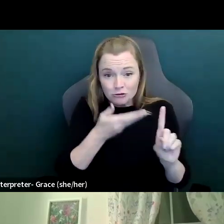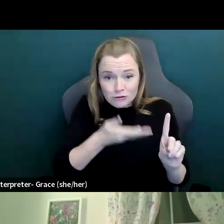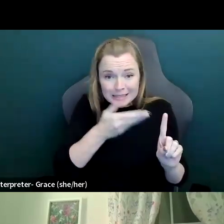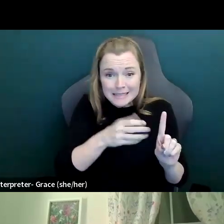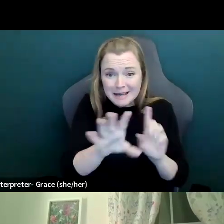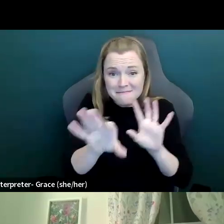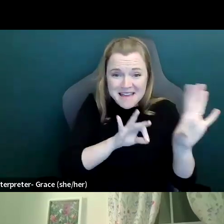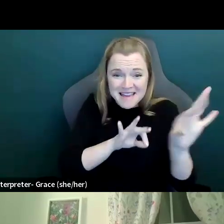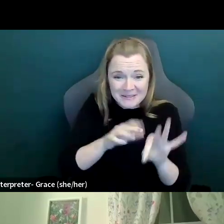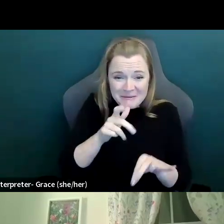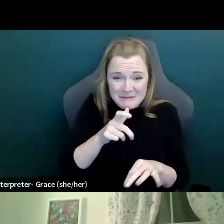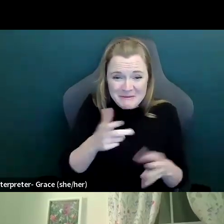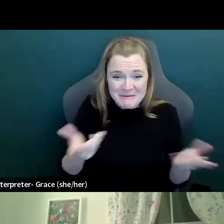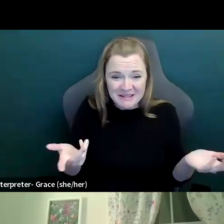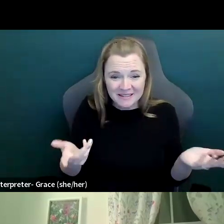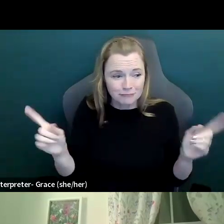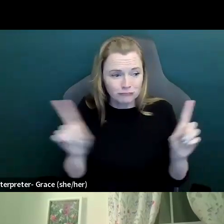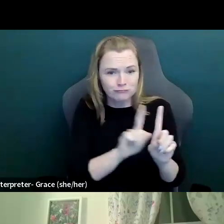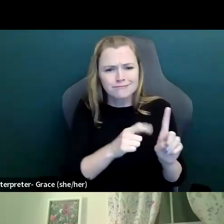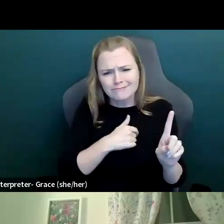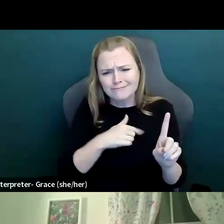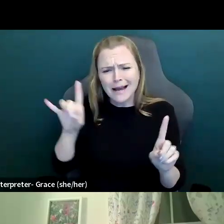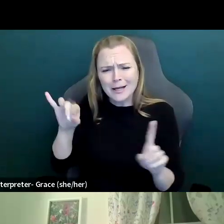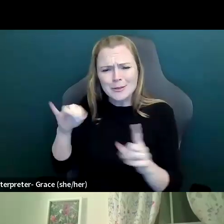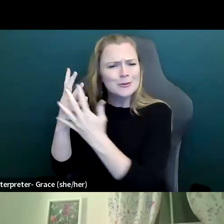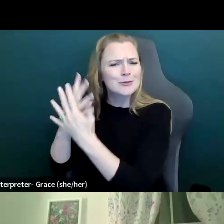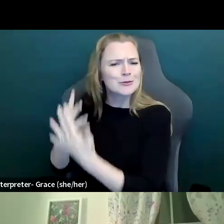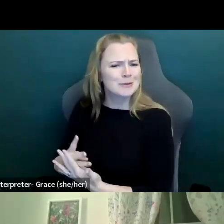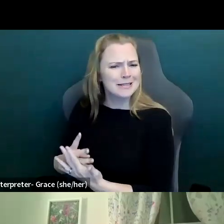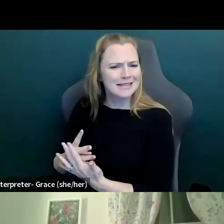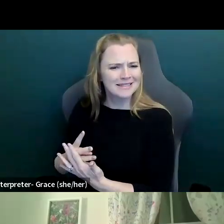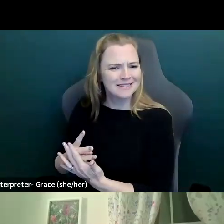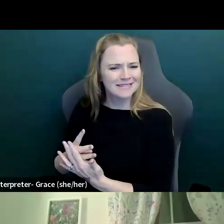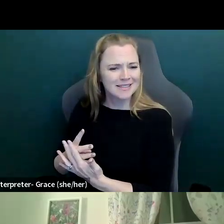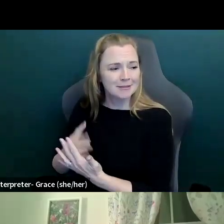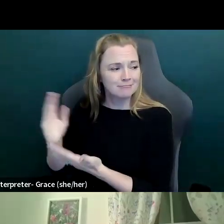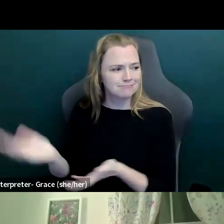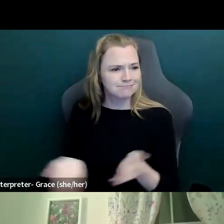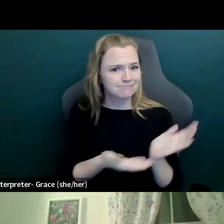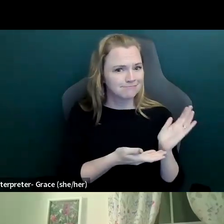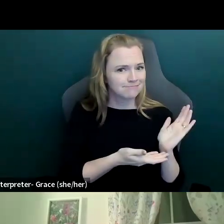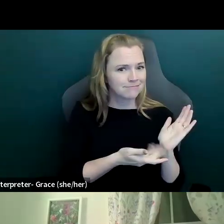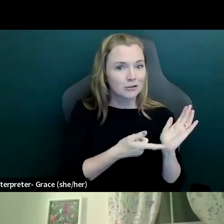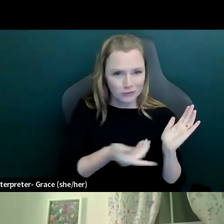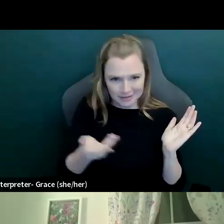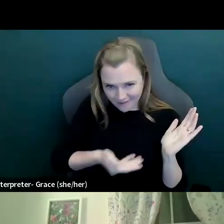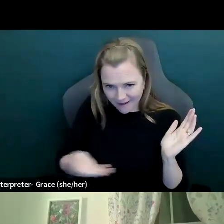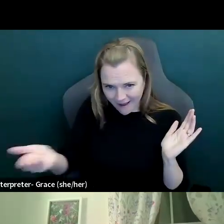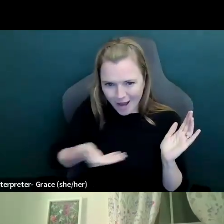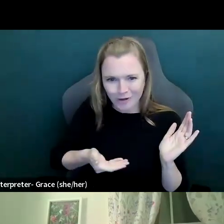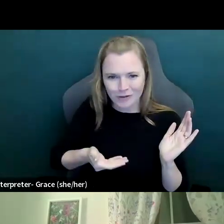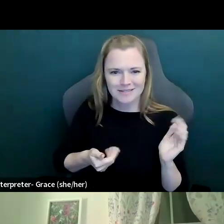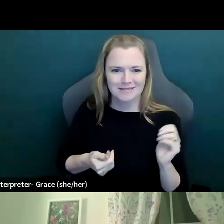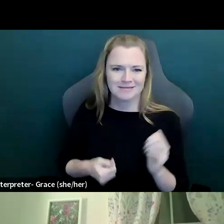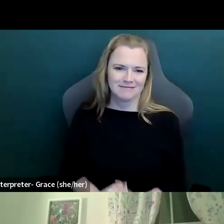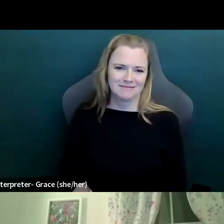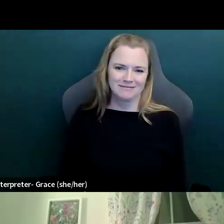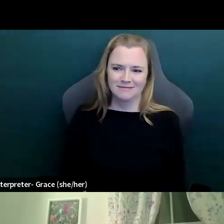them. I mean, I screen, but she's the one who actually hires the